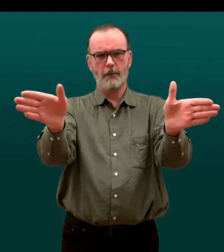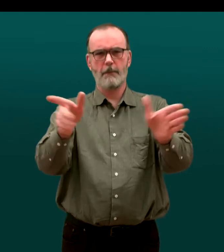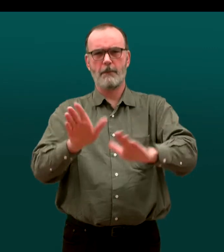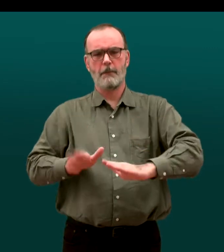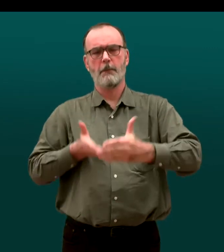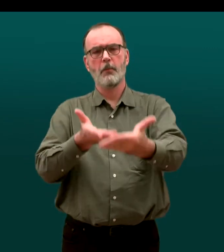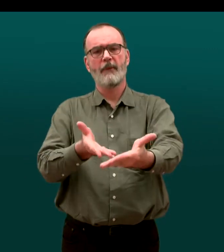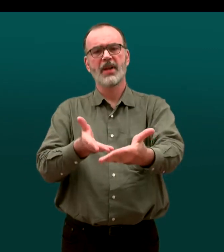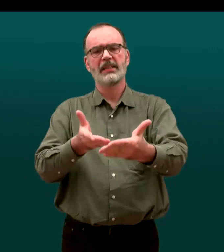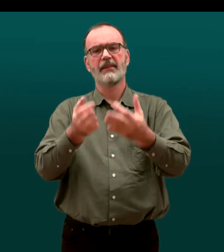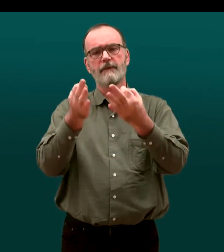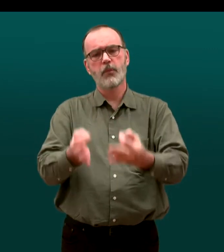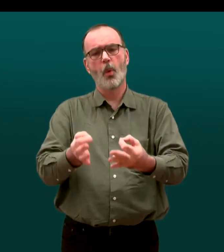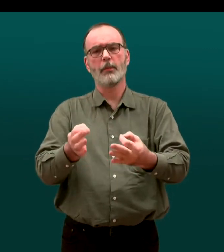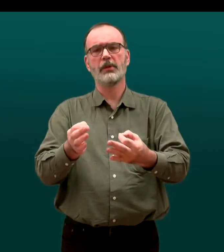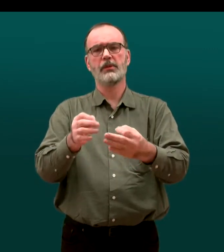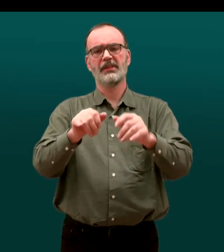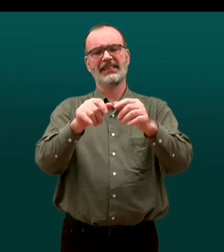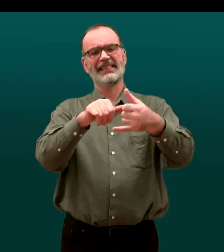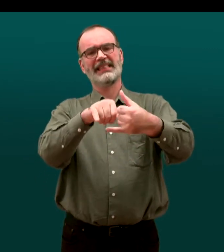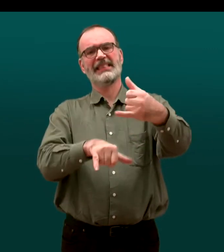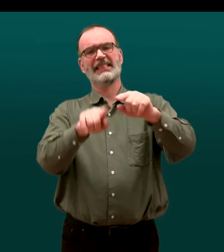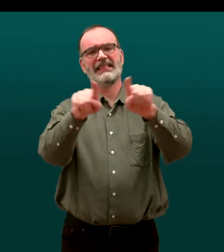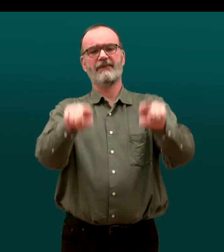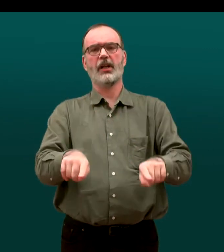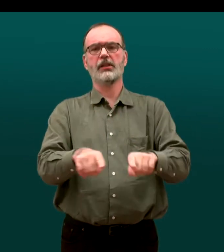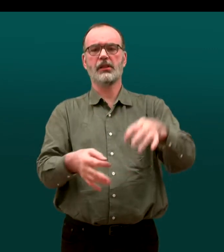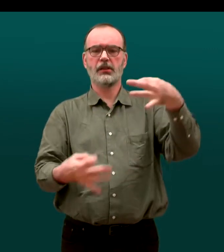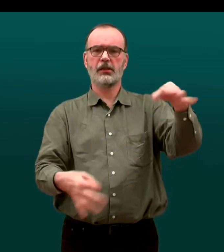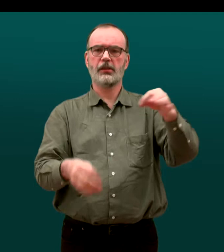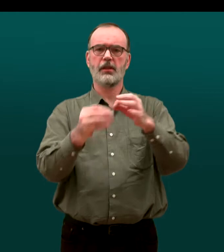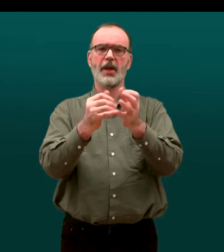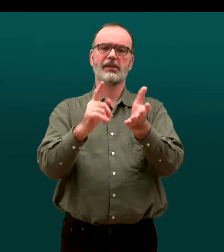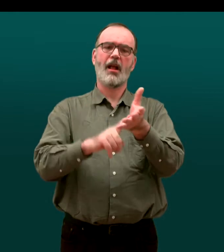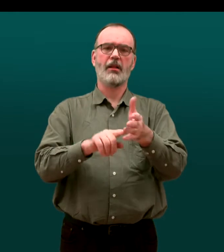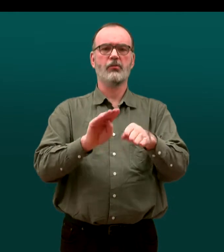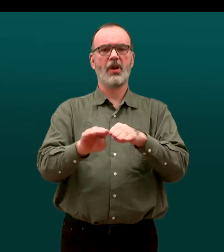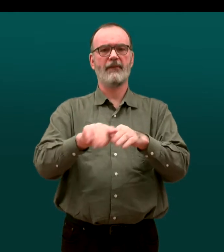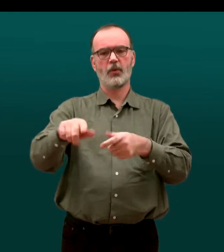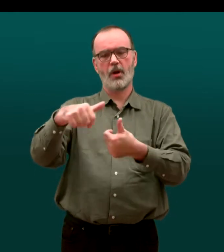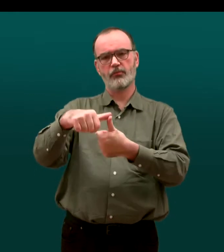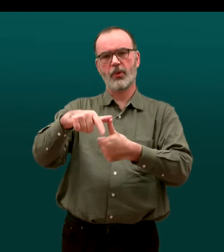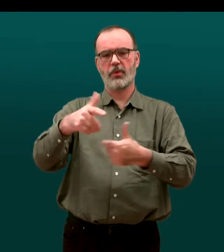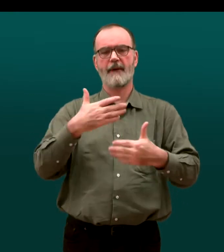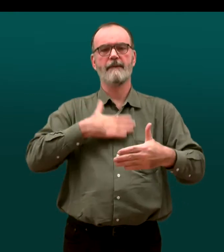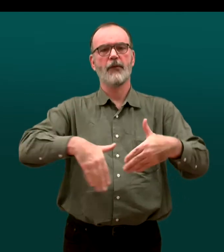Scope the provision of formal certified BSL training for appropriate frontline HSCP staff.